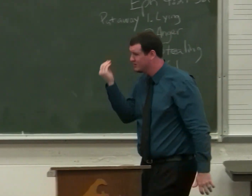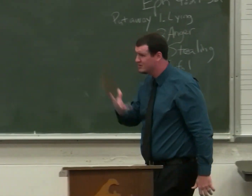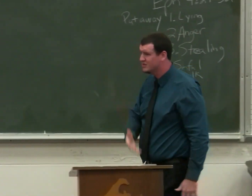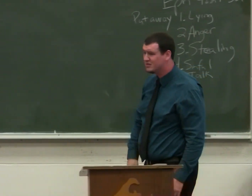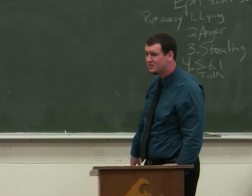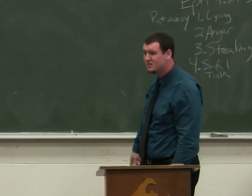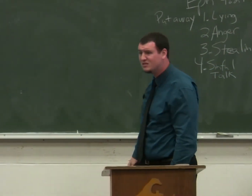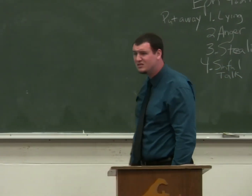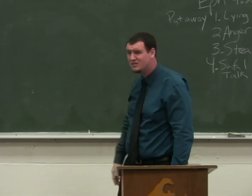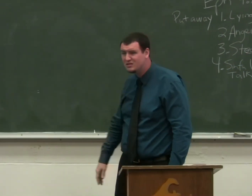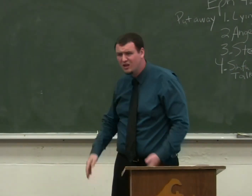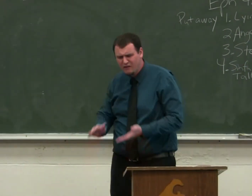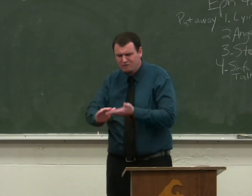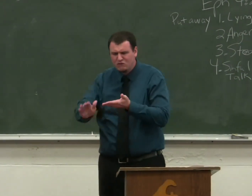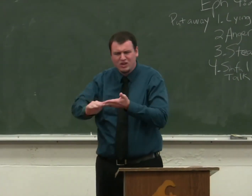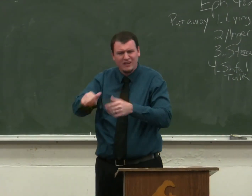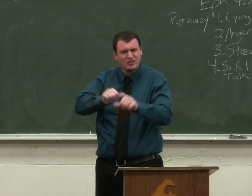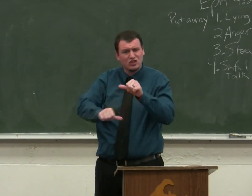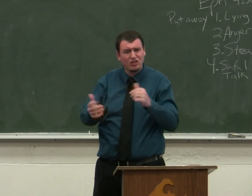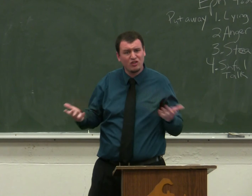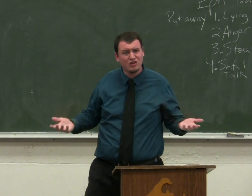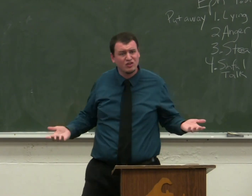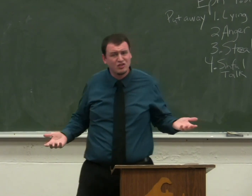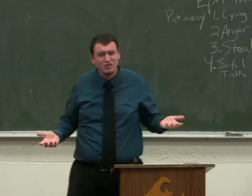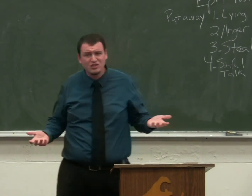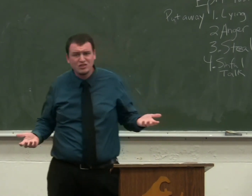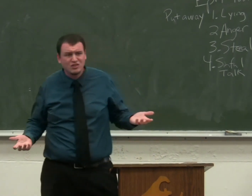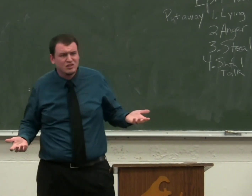That will solve most of our problems.